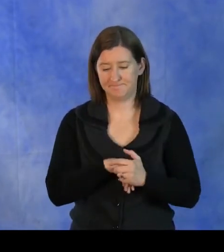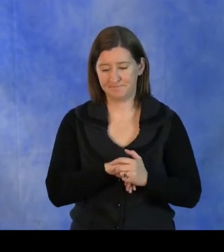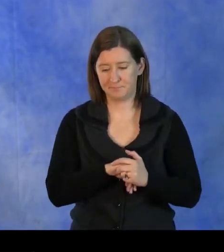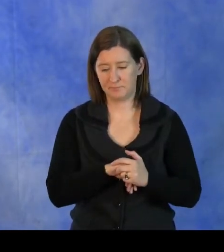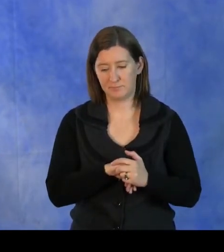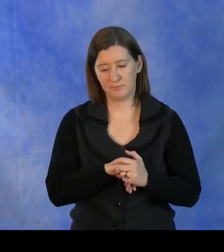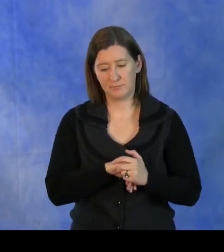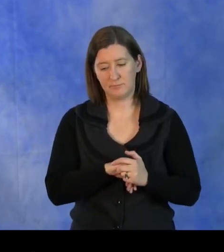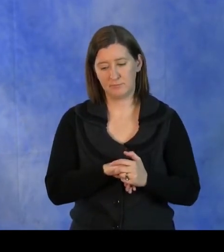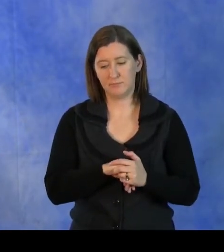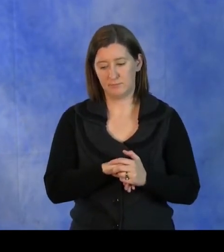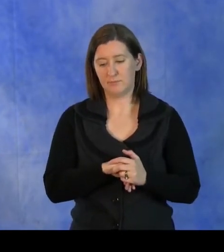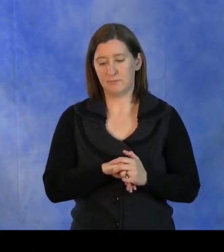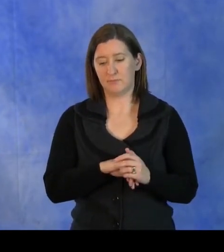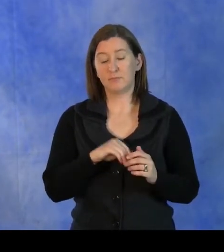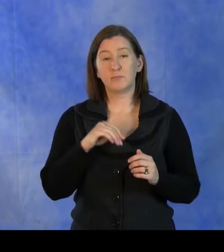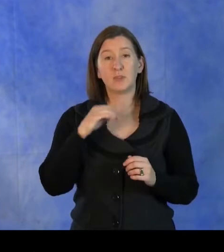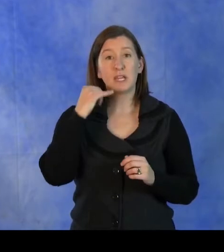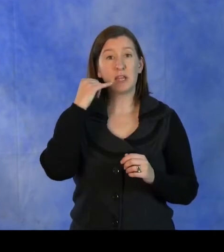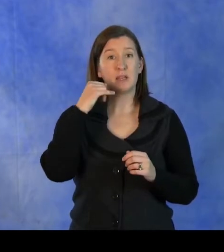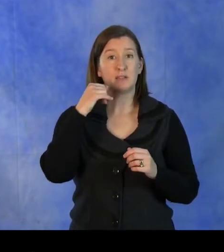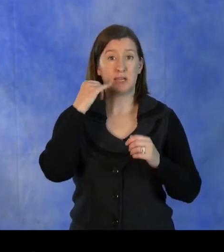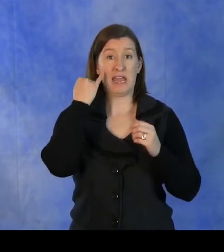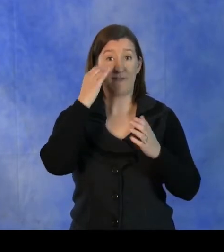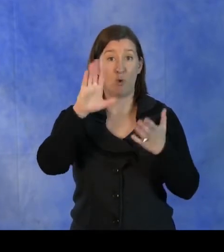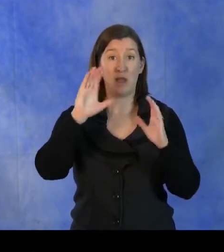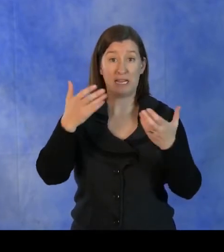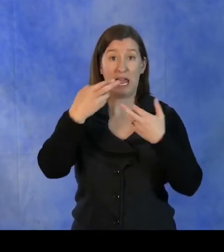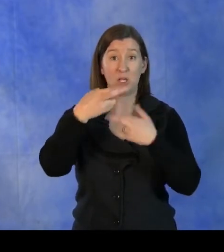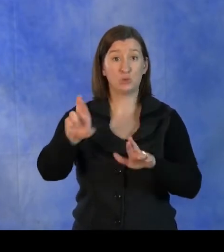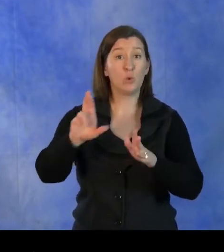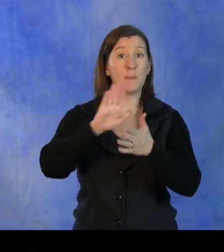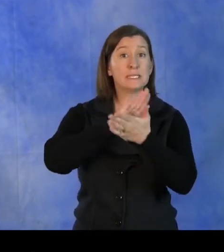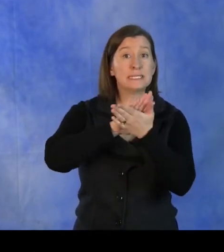Also, you want to be a good role model.